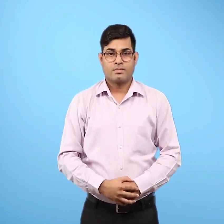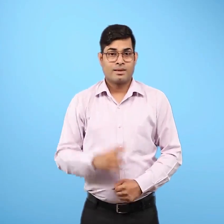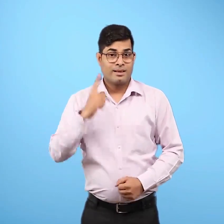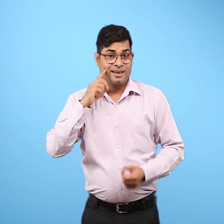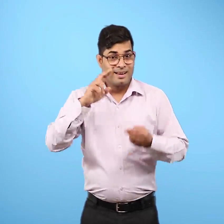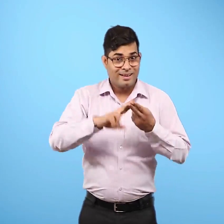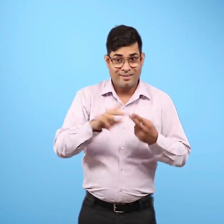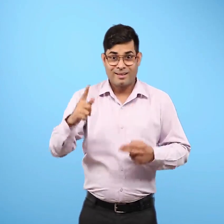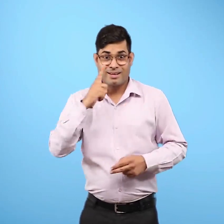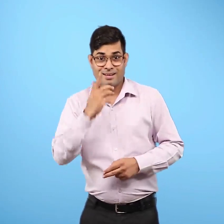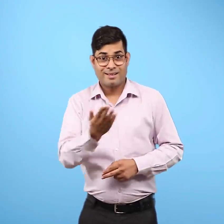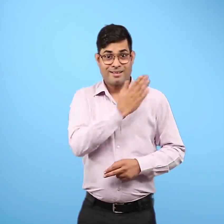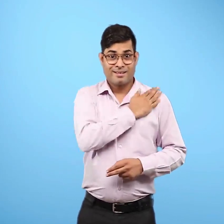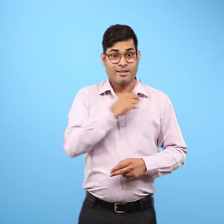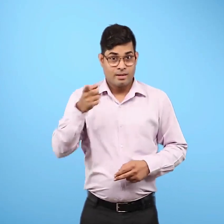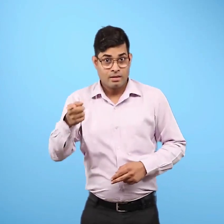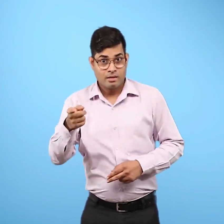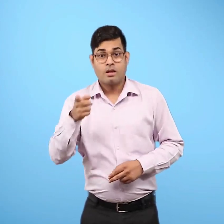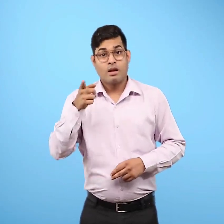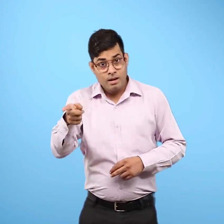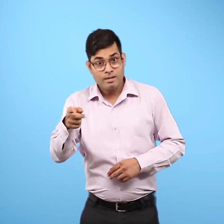If Tulsi works for 49 days,